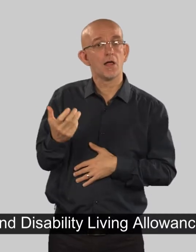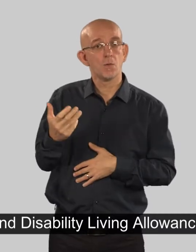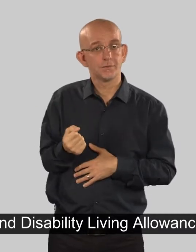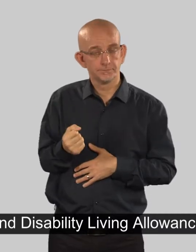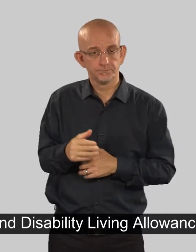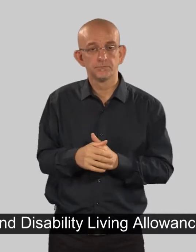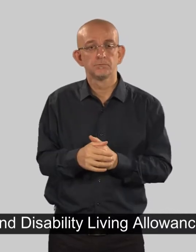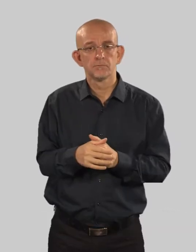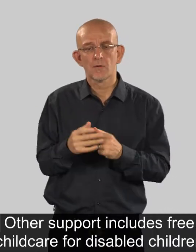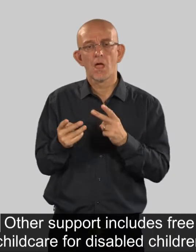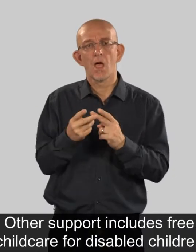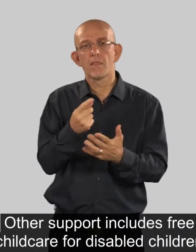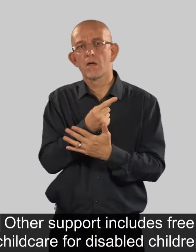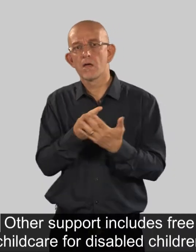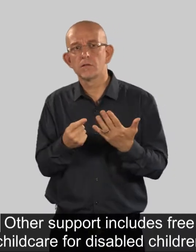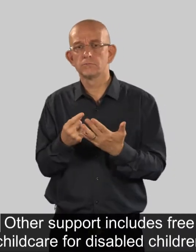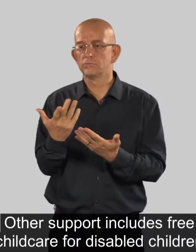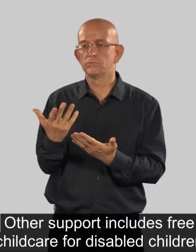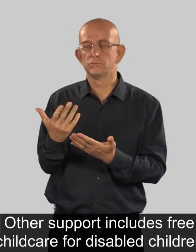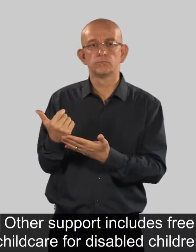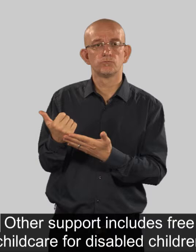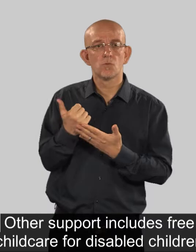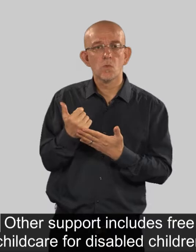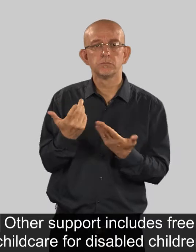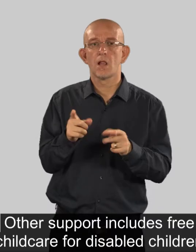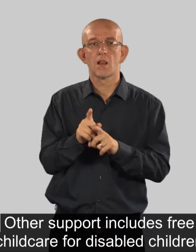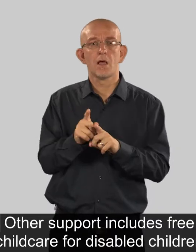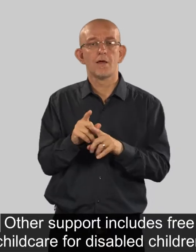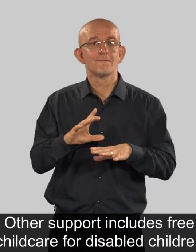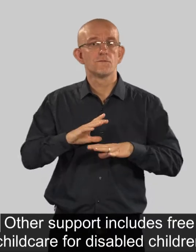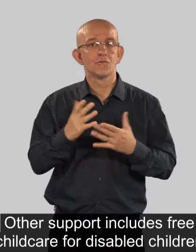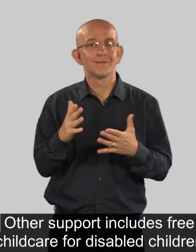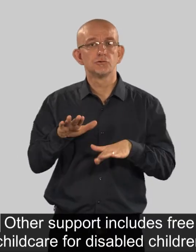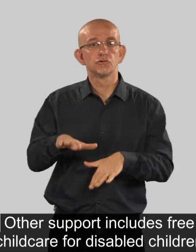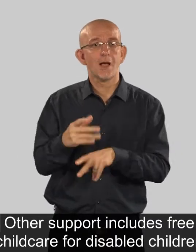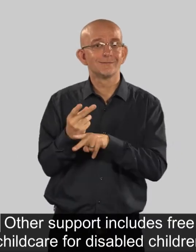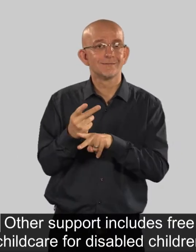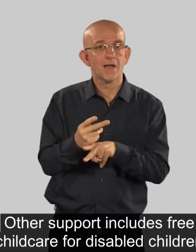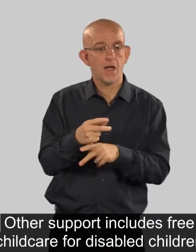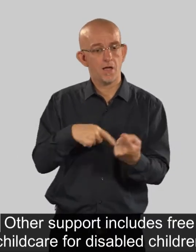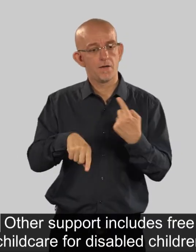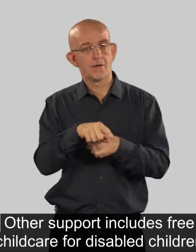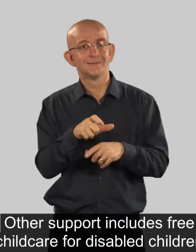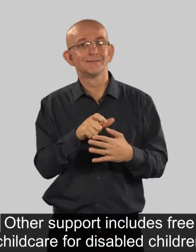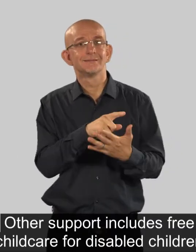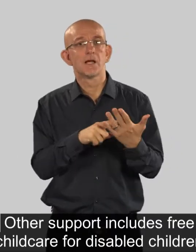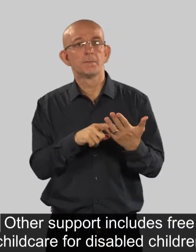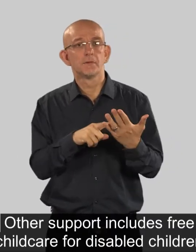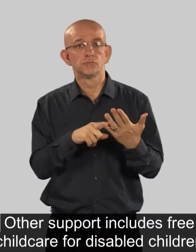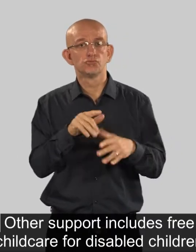Other support includes free childcare for disabled children aged